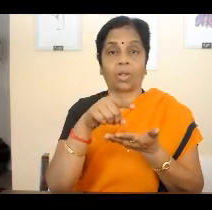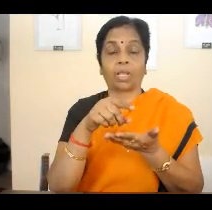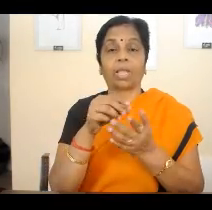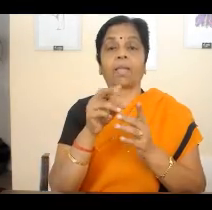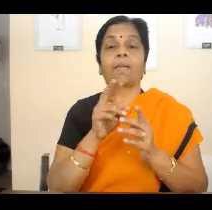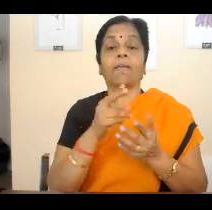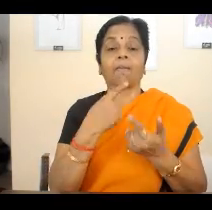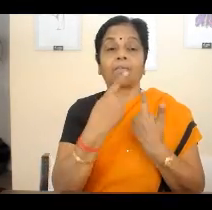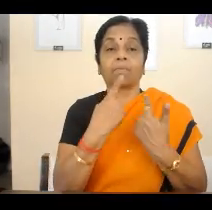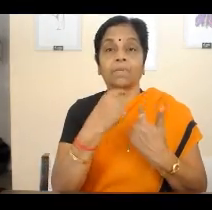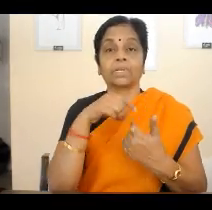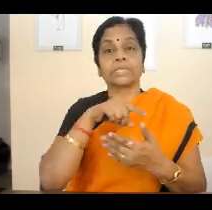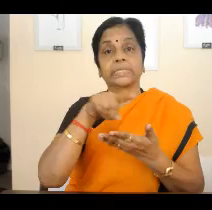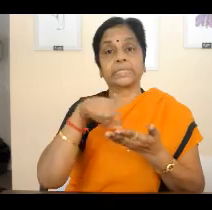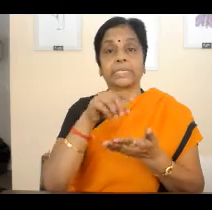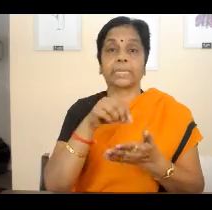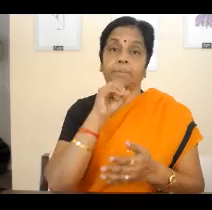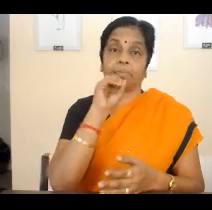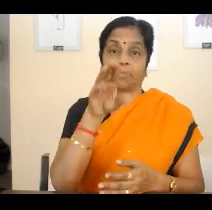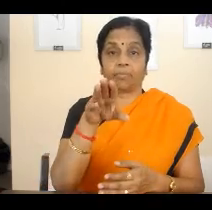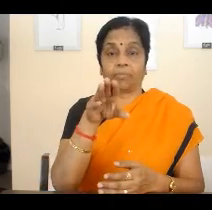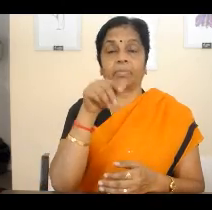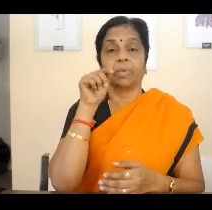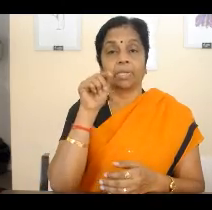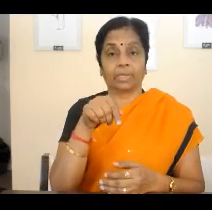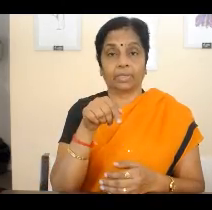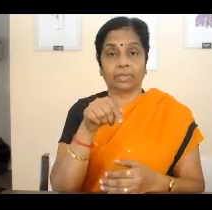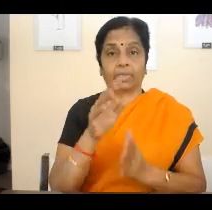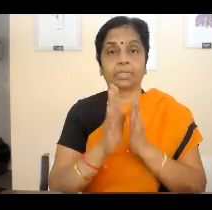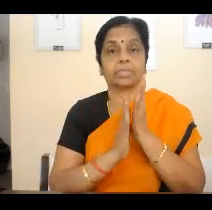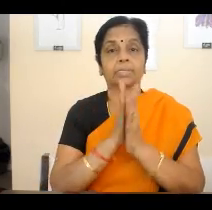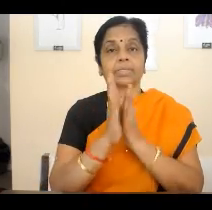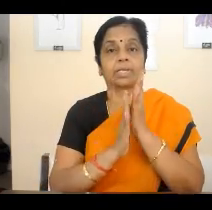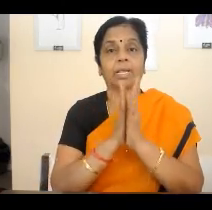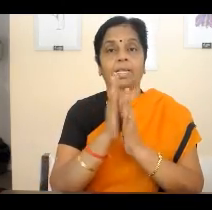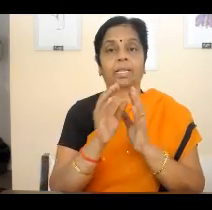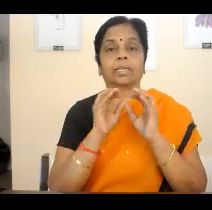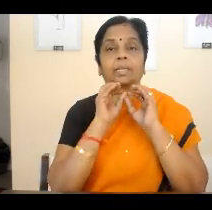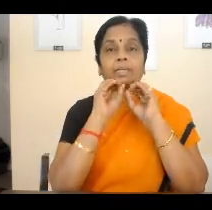statements in sign language.